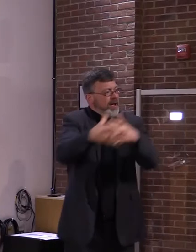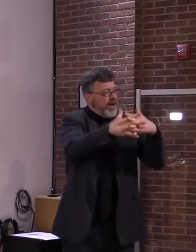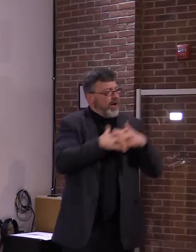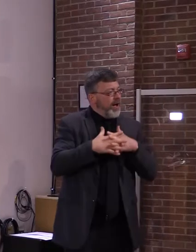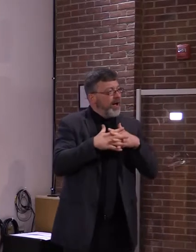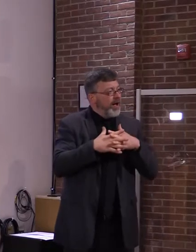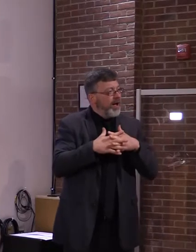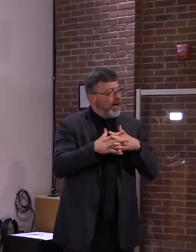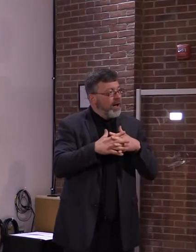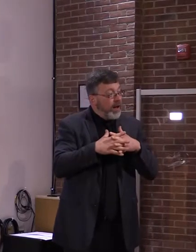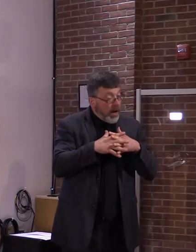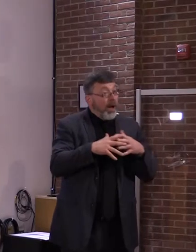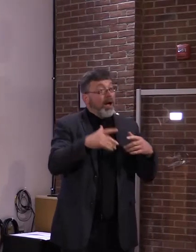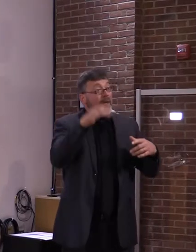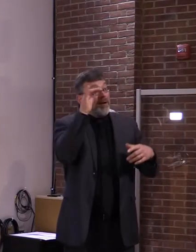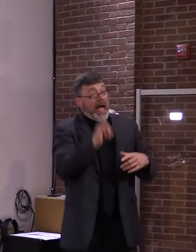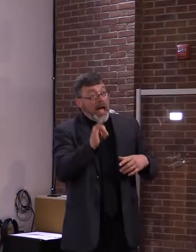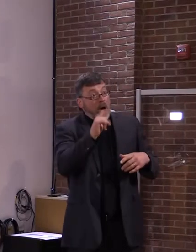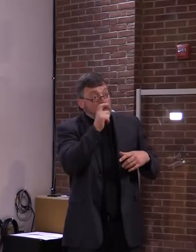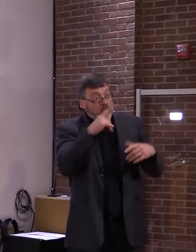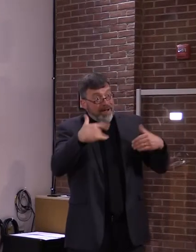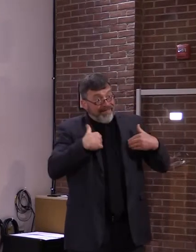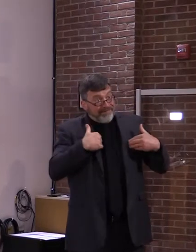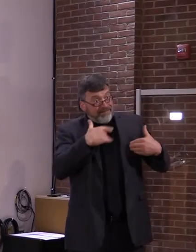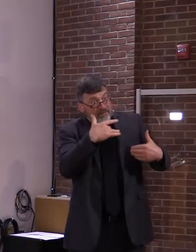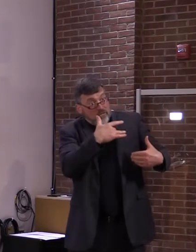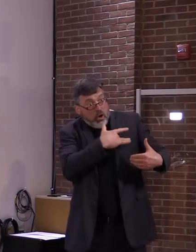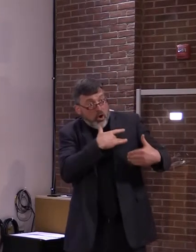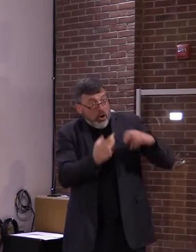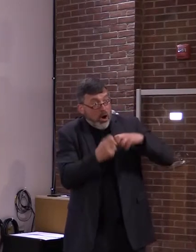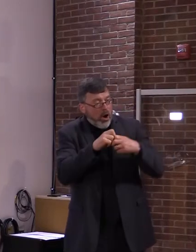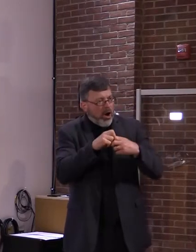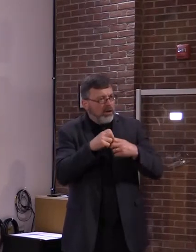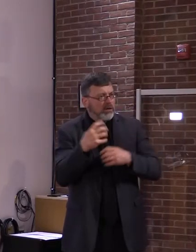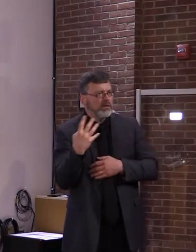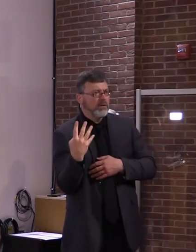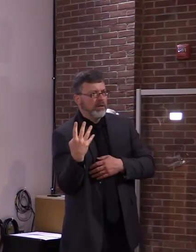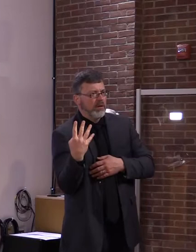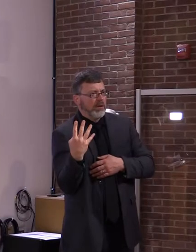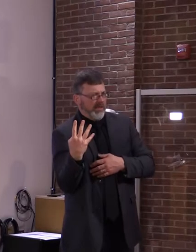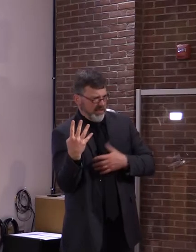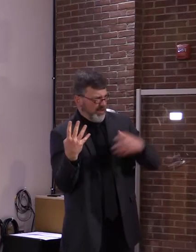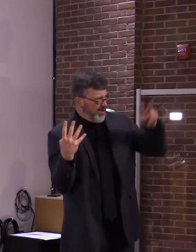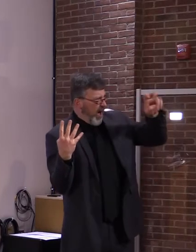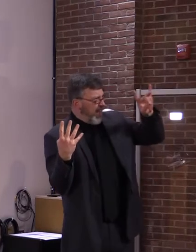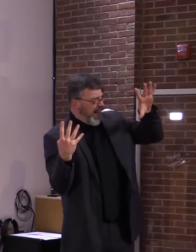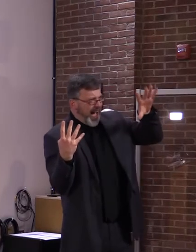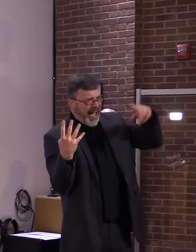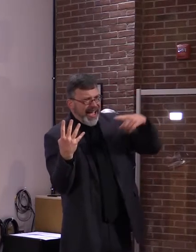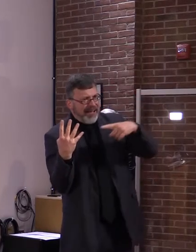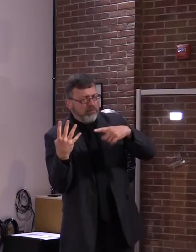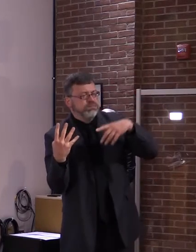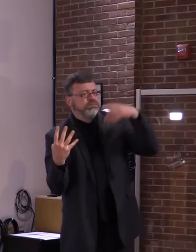vaccines still far outweigh this rare and now only possible